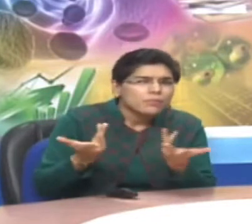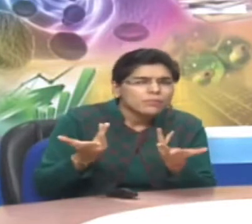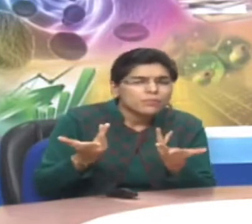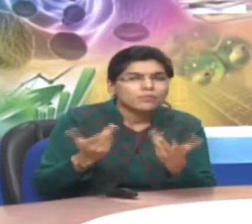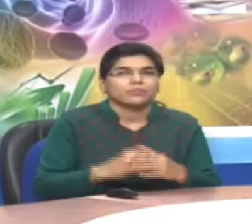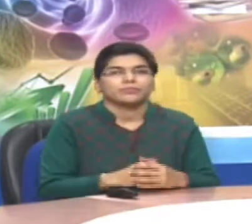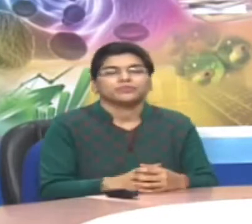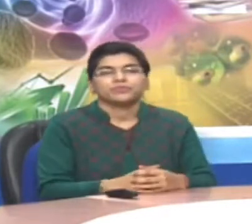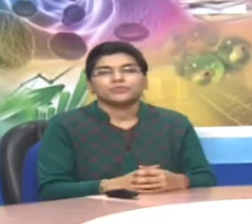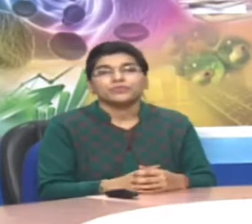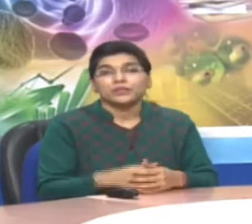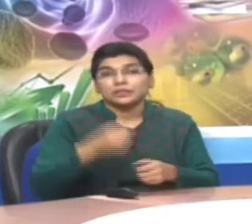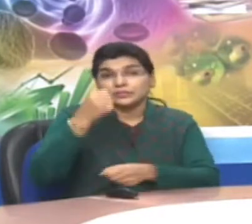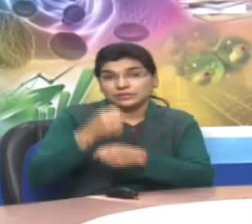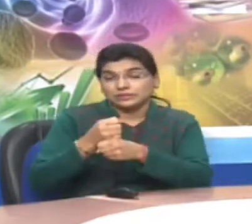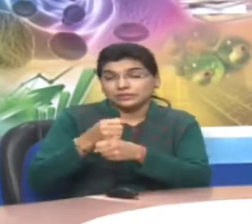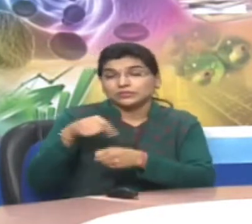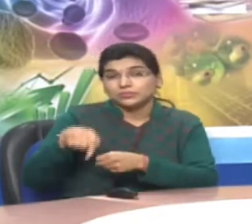what is your Christian name?